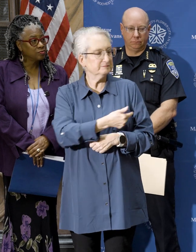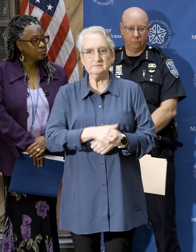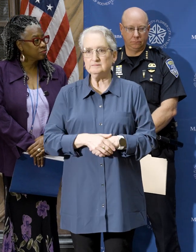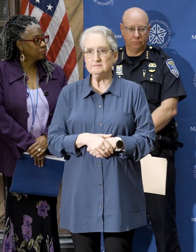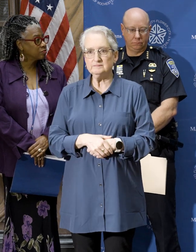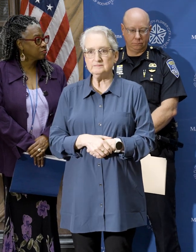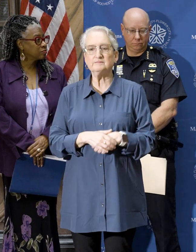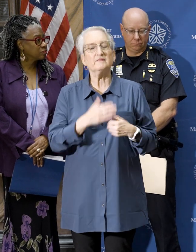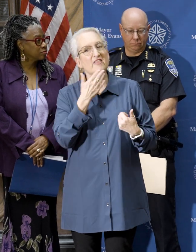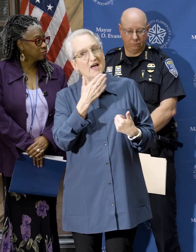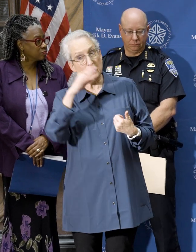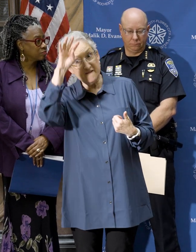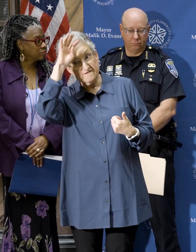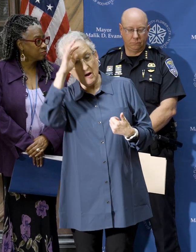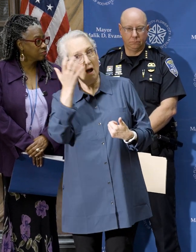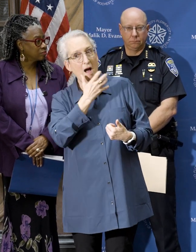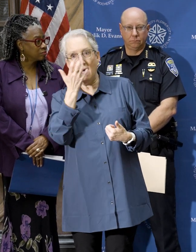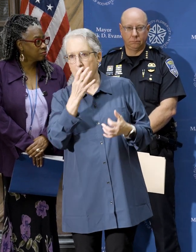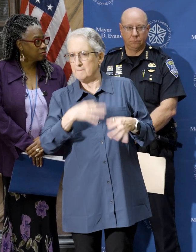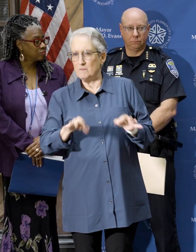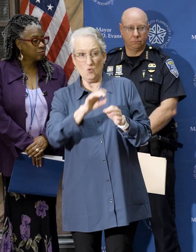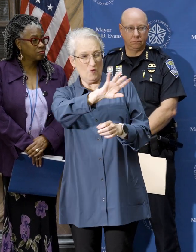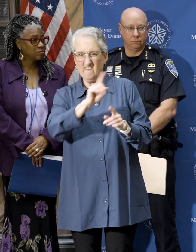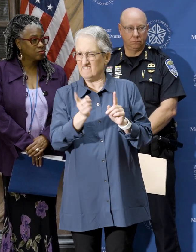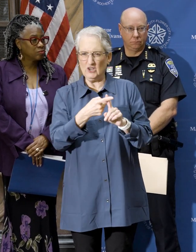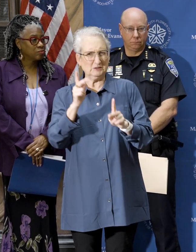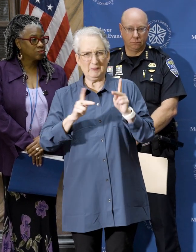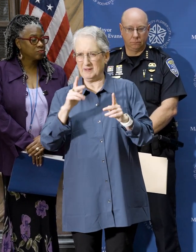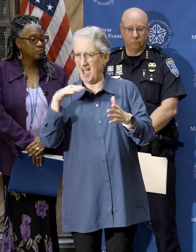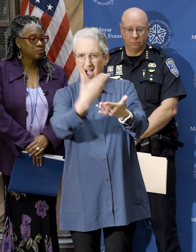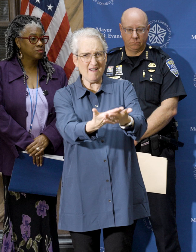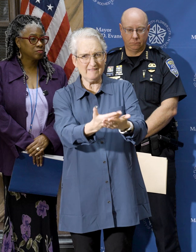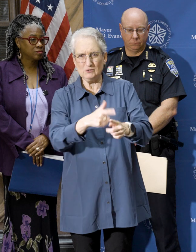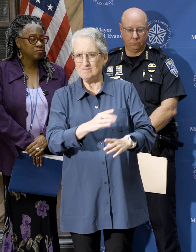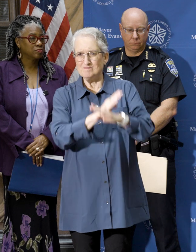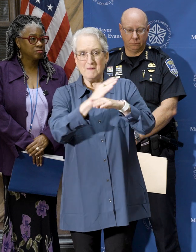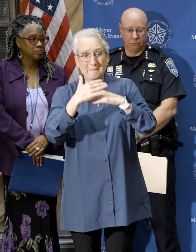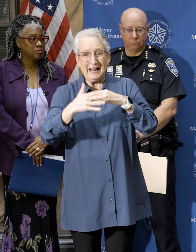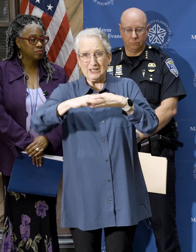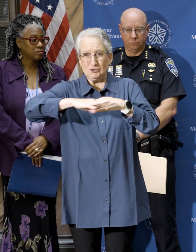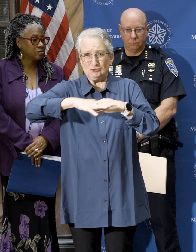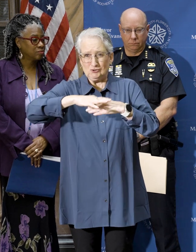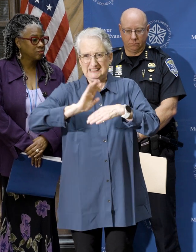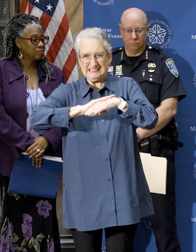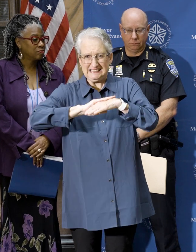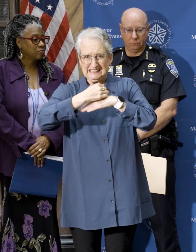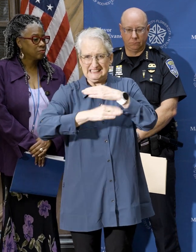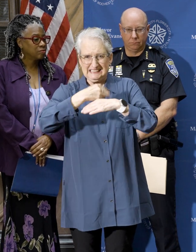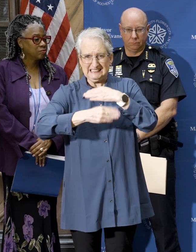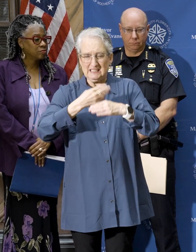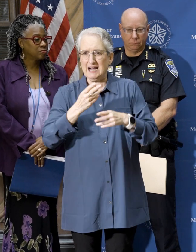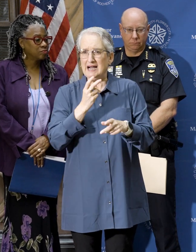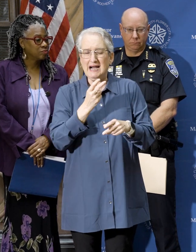on the scene to help stop, literally to stop the bleeding and making sure people survive their